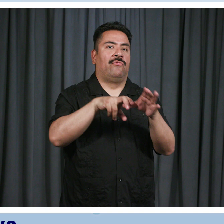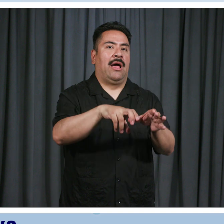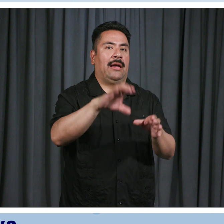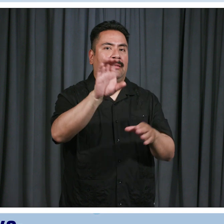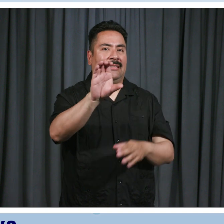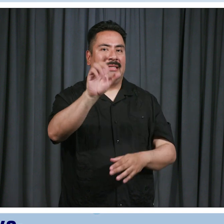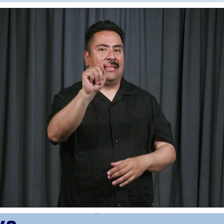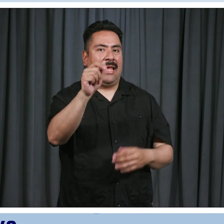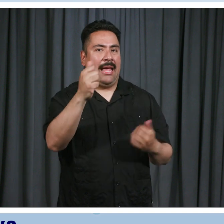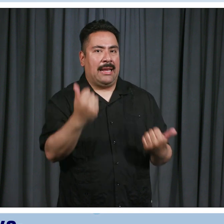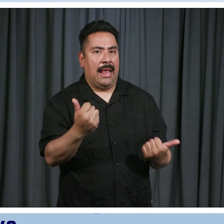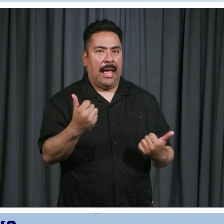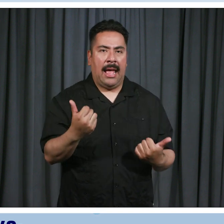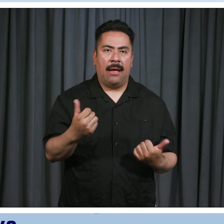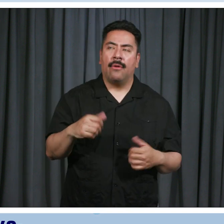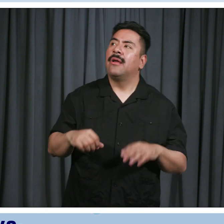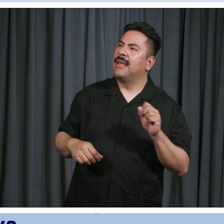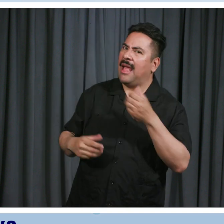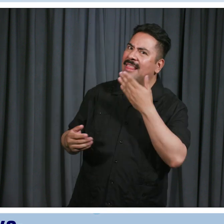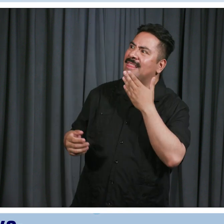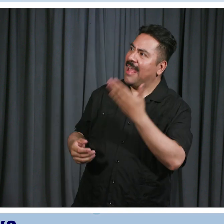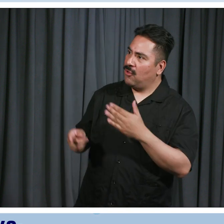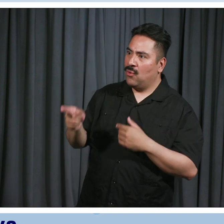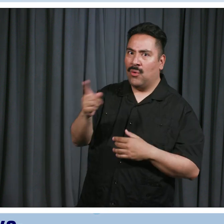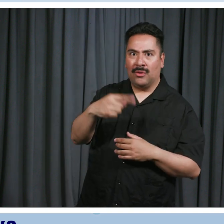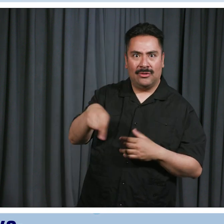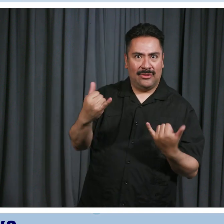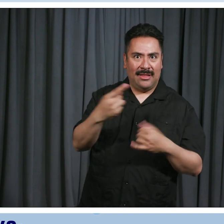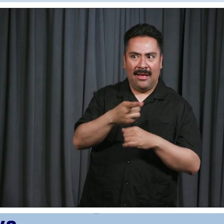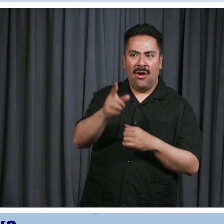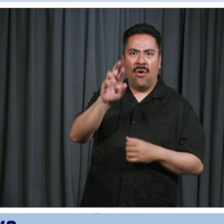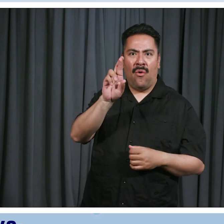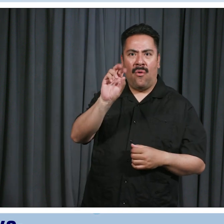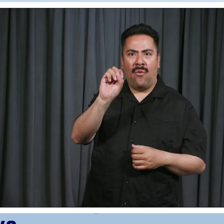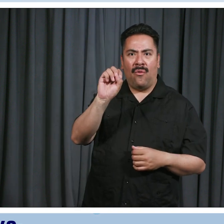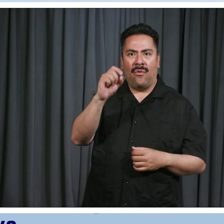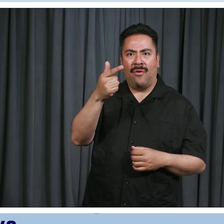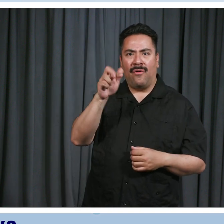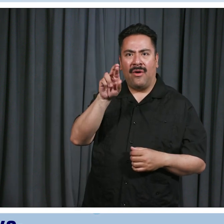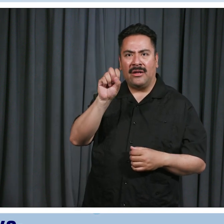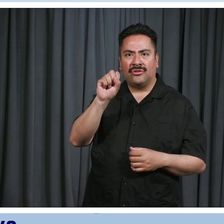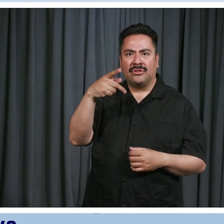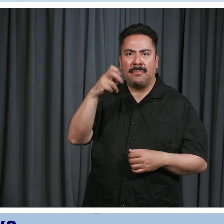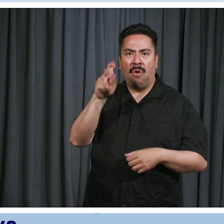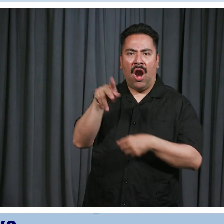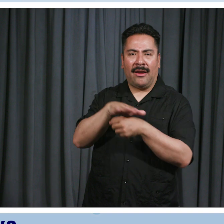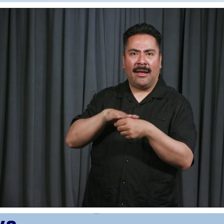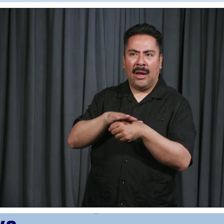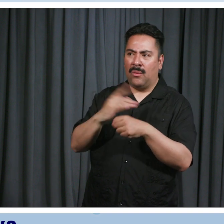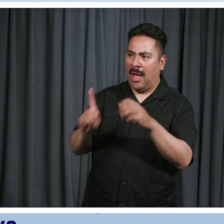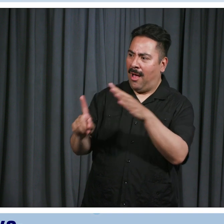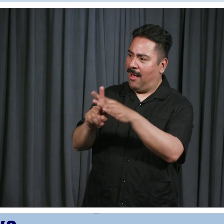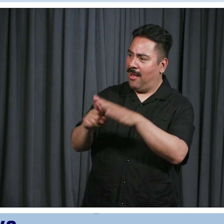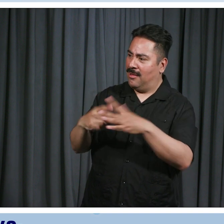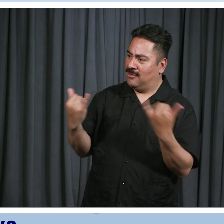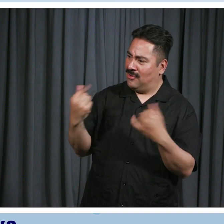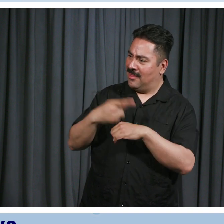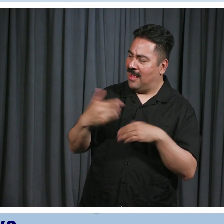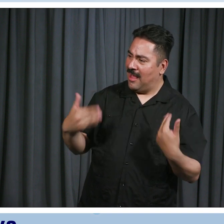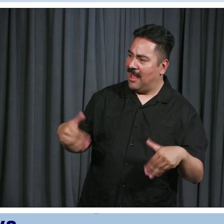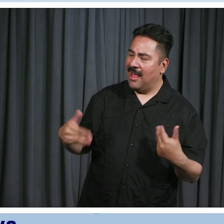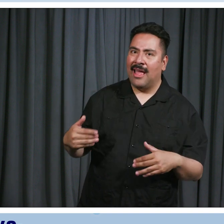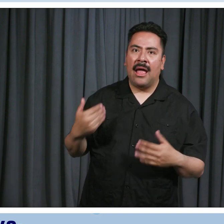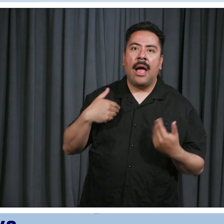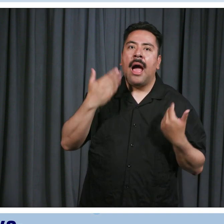Yeah. Thank you. Thank you you. guys are like showing up today from Rogers Park. Thank you. I don't know the